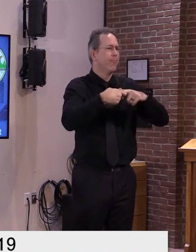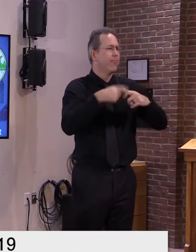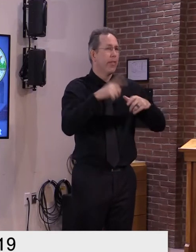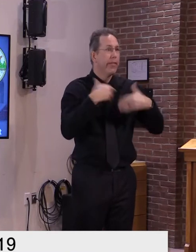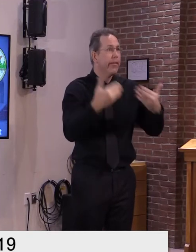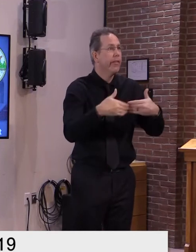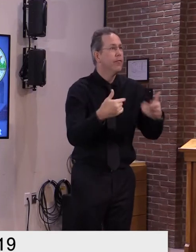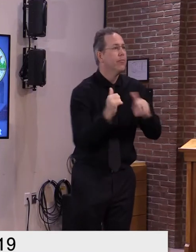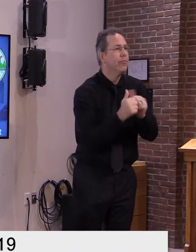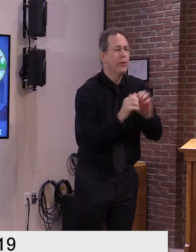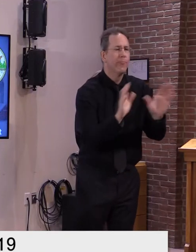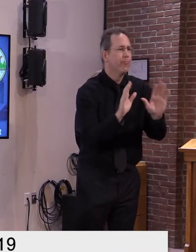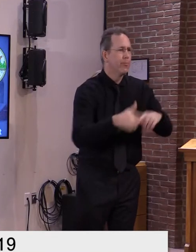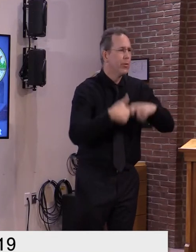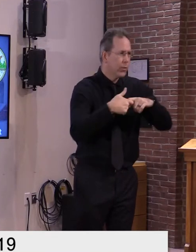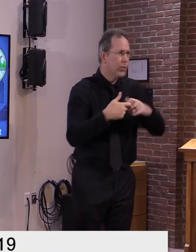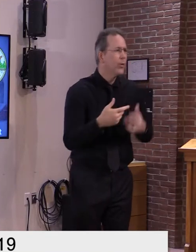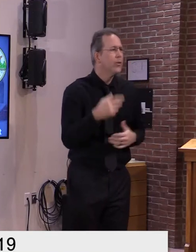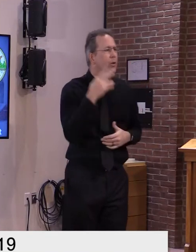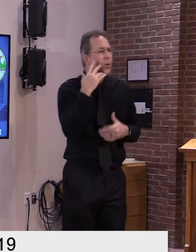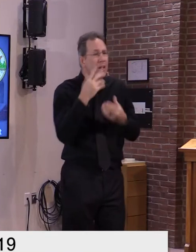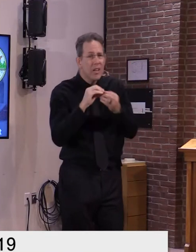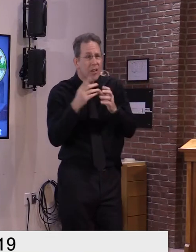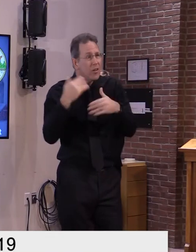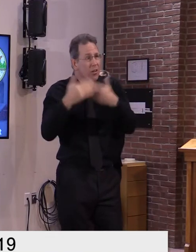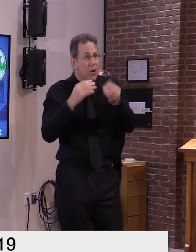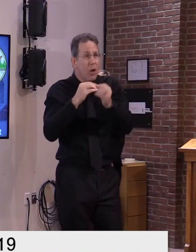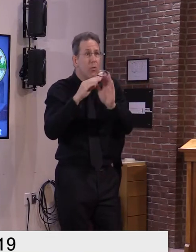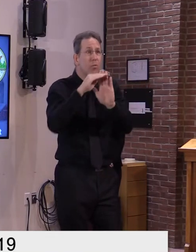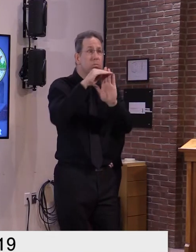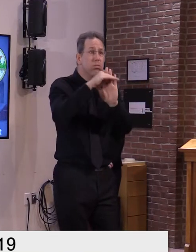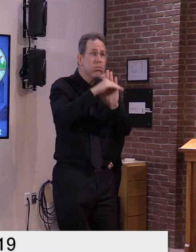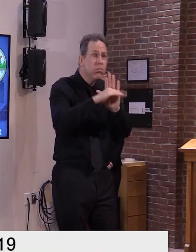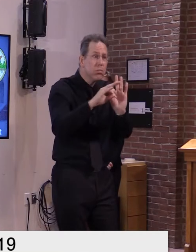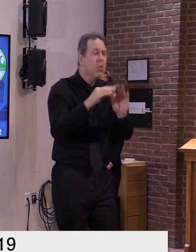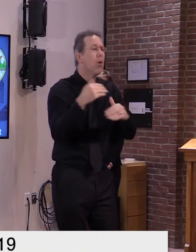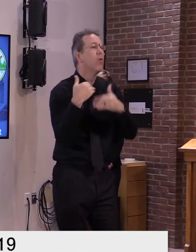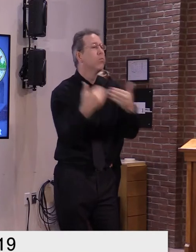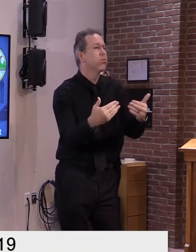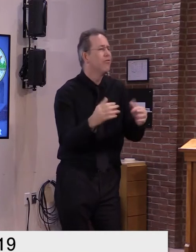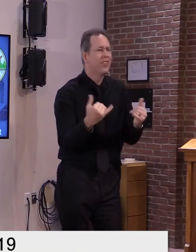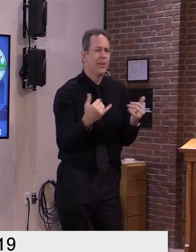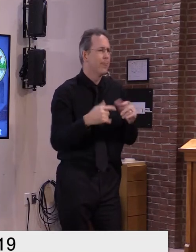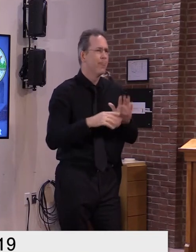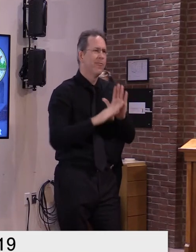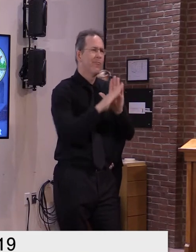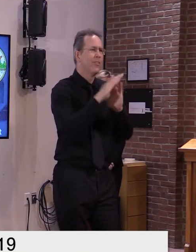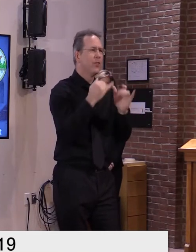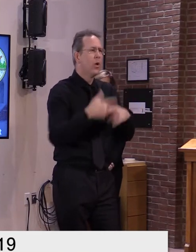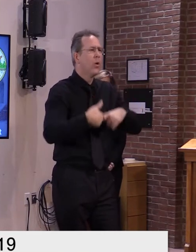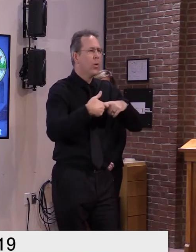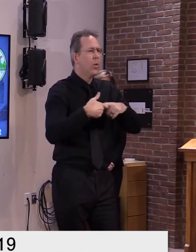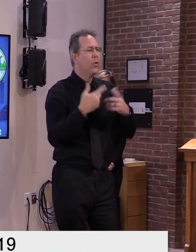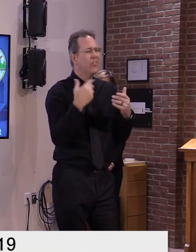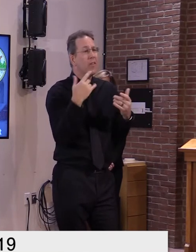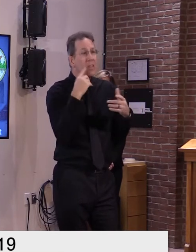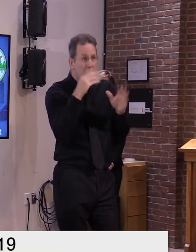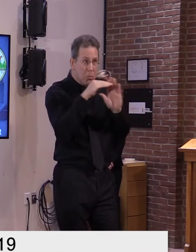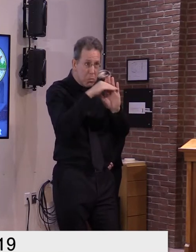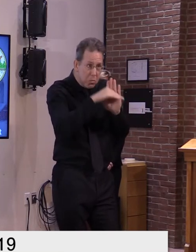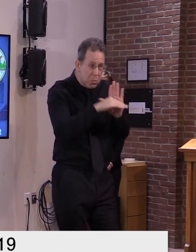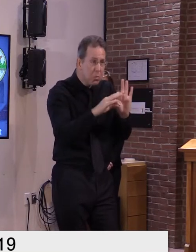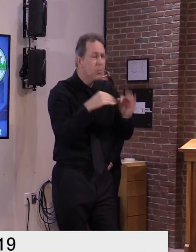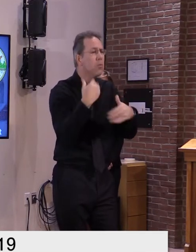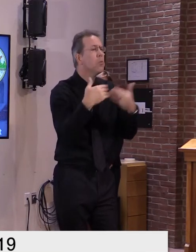drop so we can scale back on some of our restrictions in both sports and household gatherings. But to do